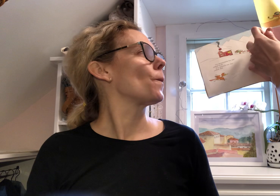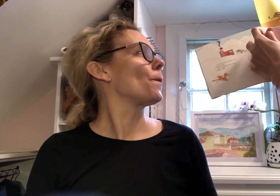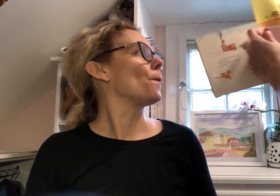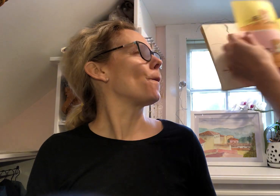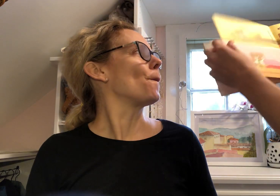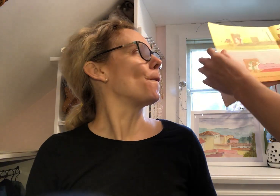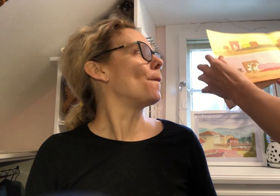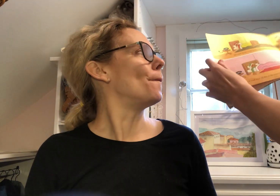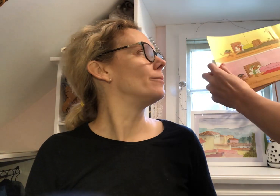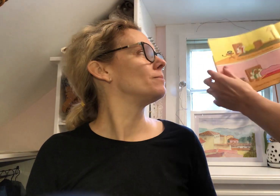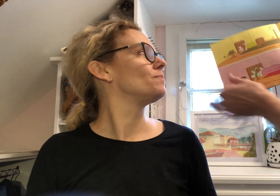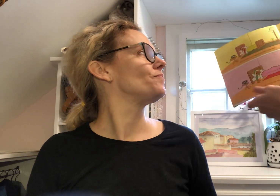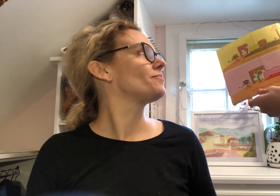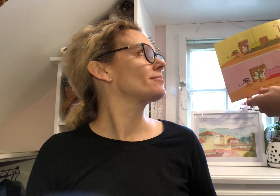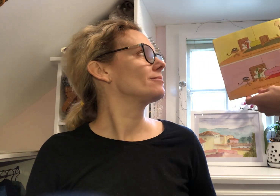"Back to bed," yelled Ted.